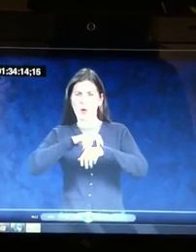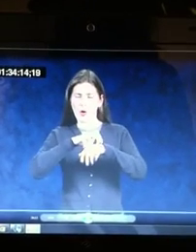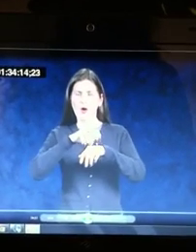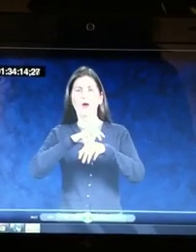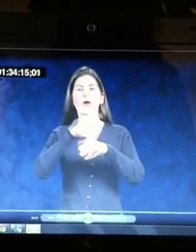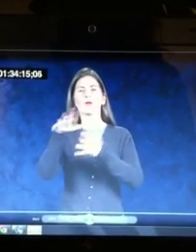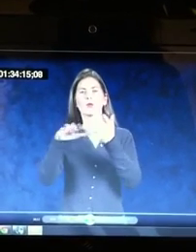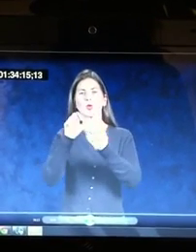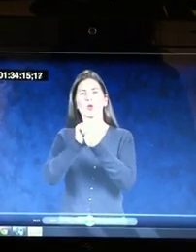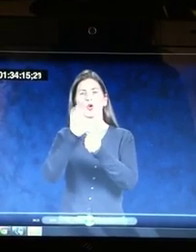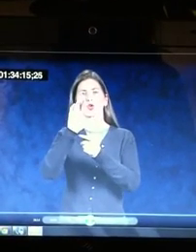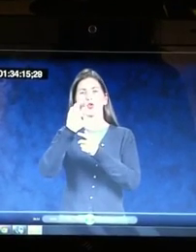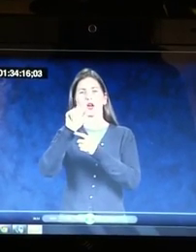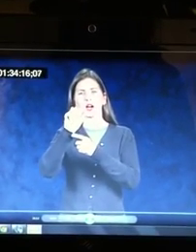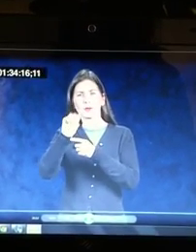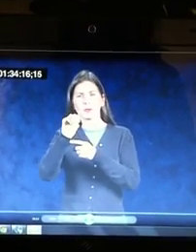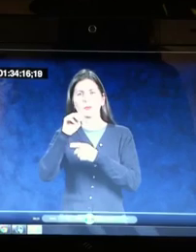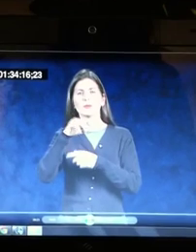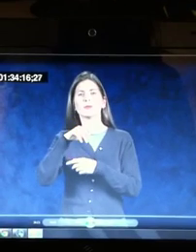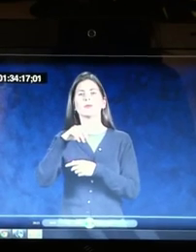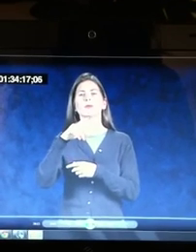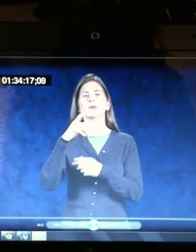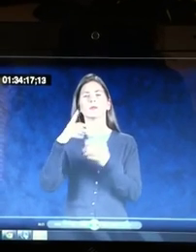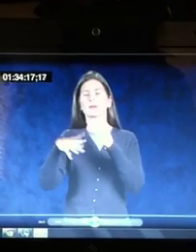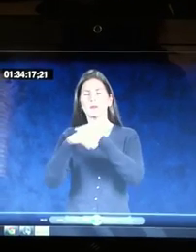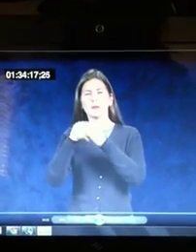Germany they tend to cook with potatoes, they mix a lot with cream,